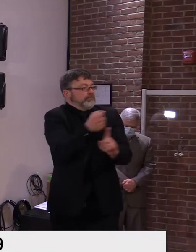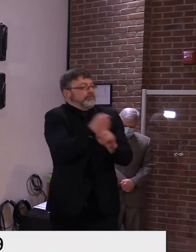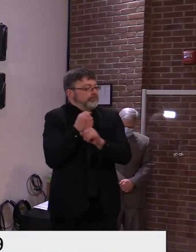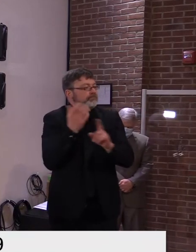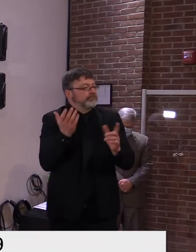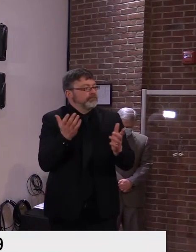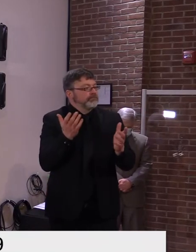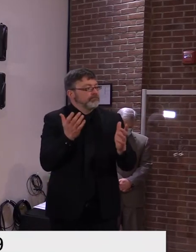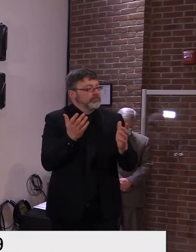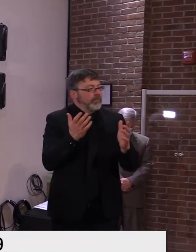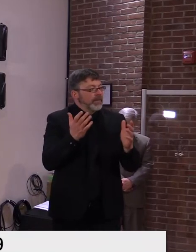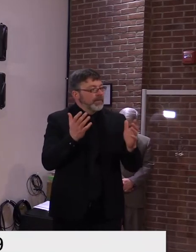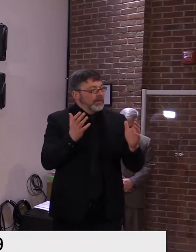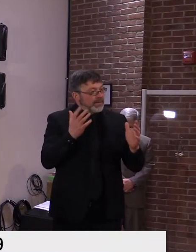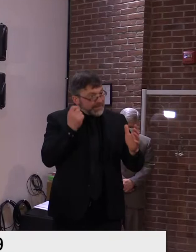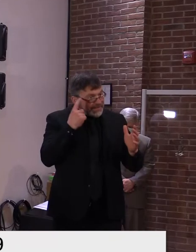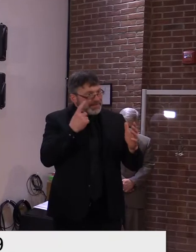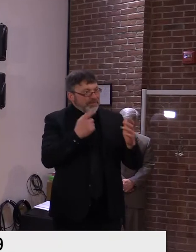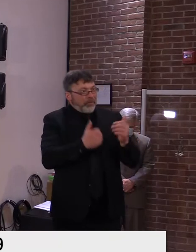if you will, of gatherings.